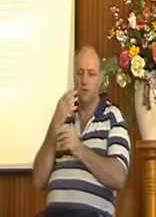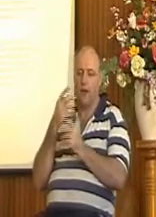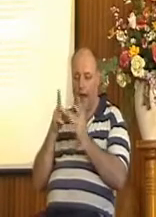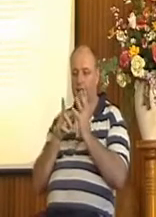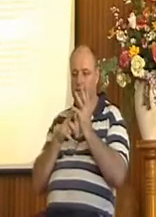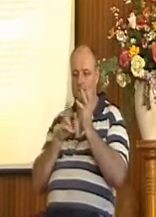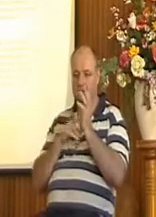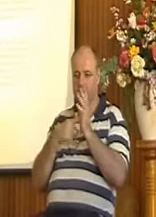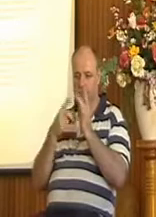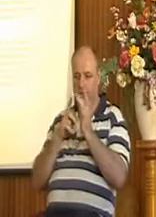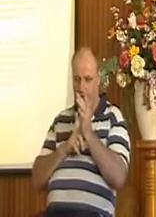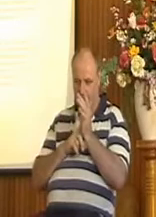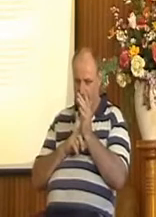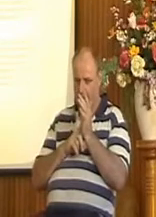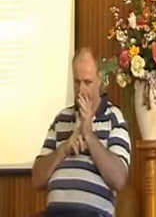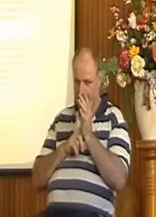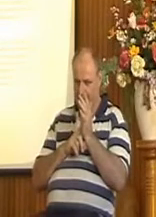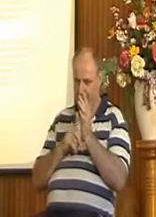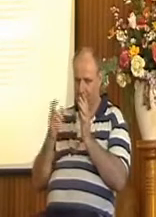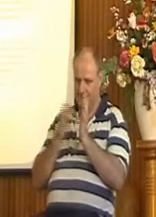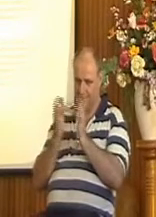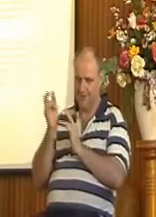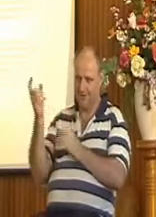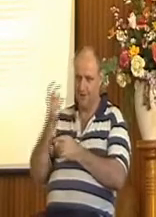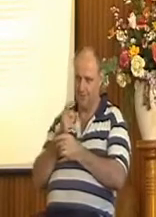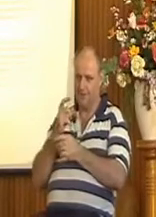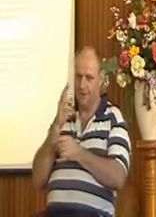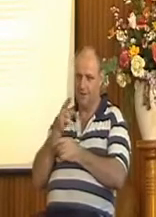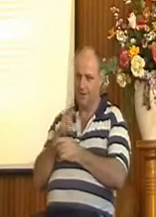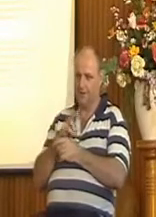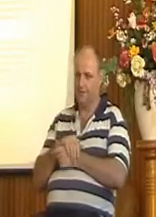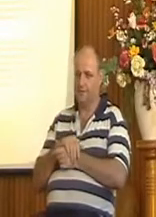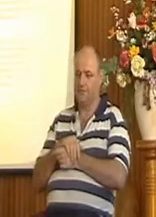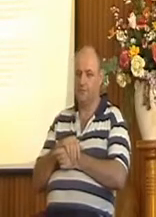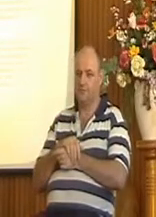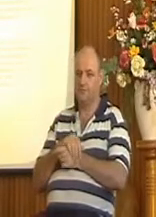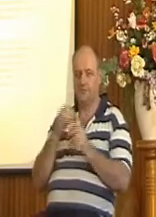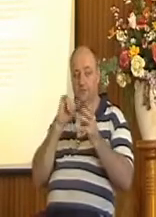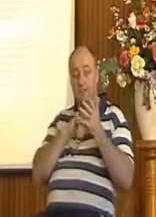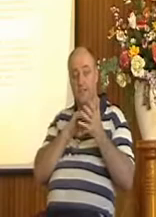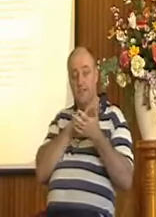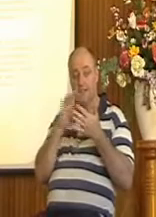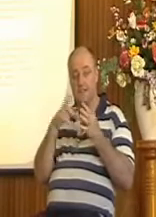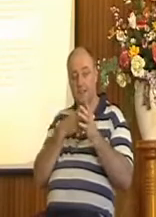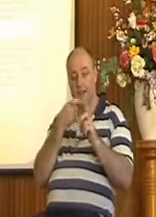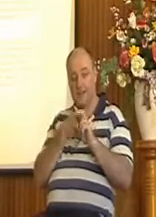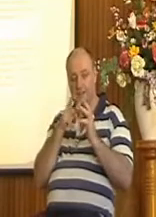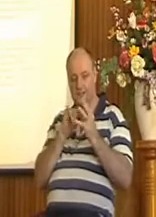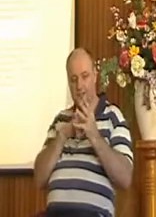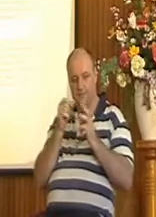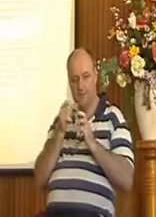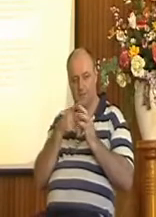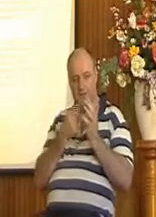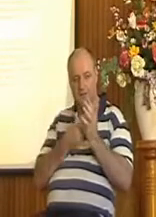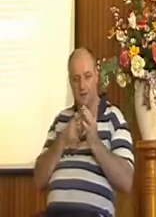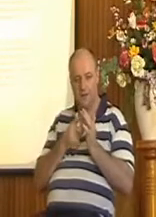Tempted to quote Shakespeare, except I've forgotten. Now, it's the man that has no music in his soul, isn't it? Not that has no poetry in his soul.